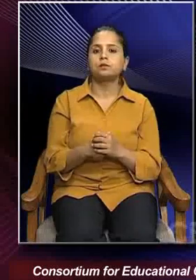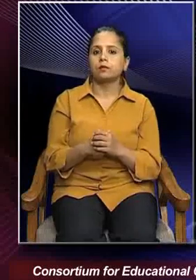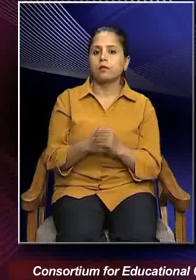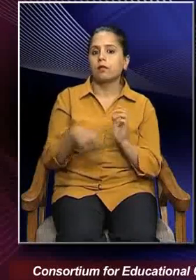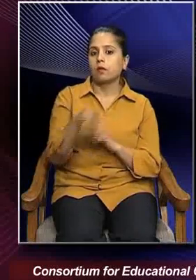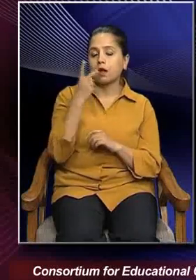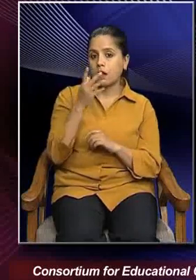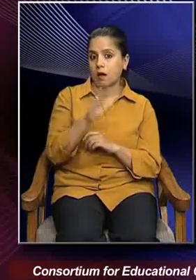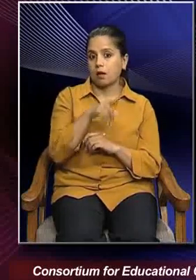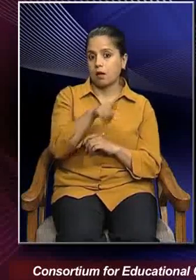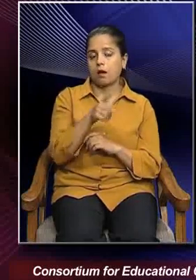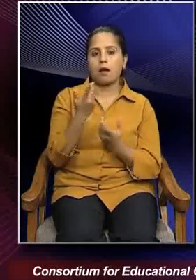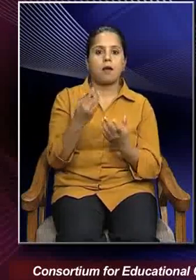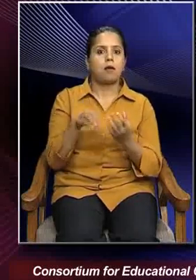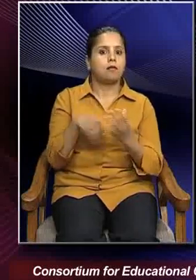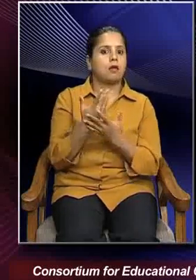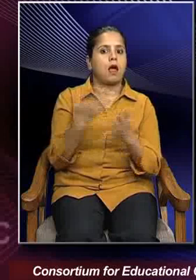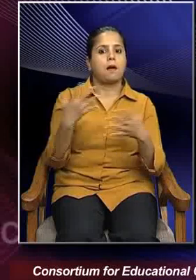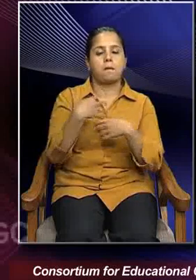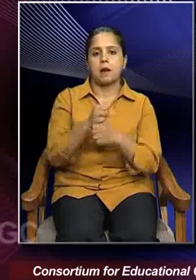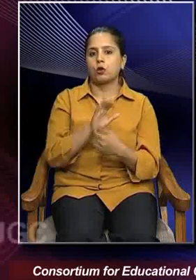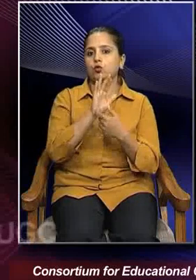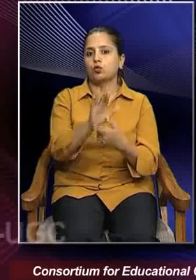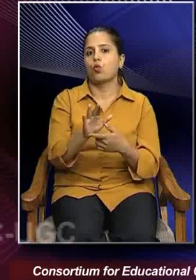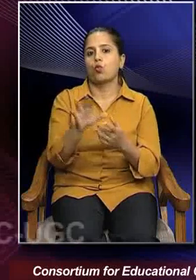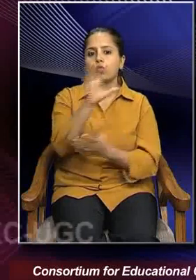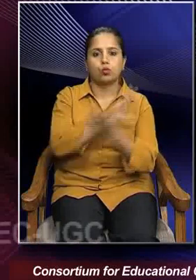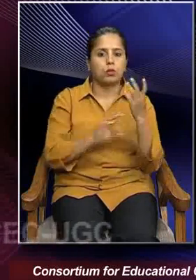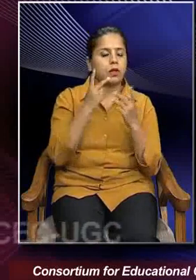which does not produce any composite thing,